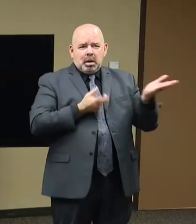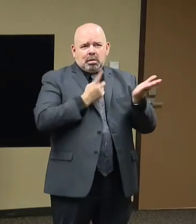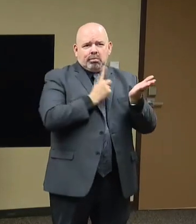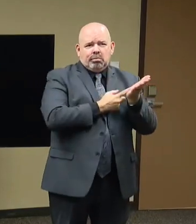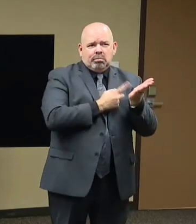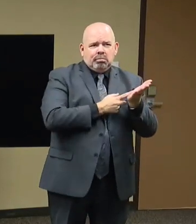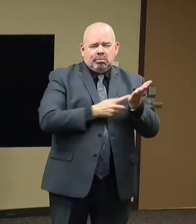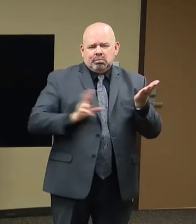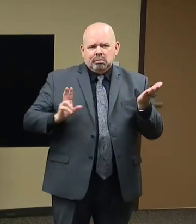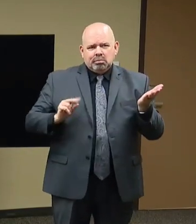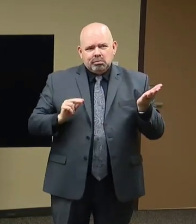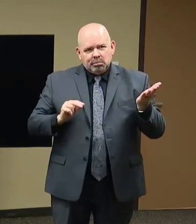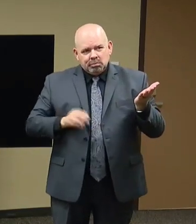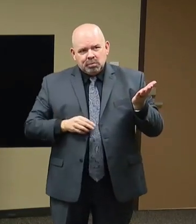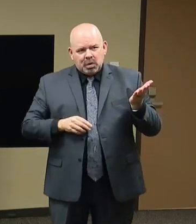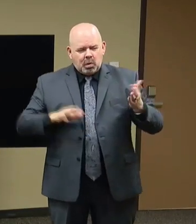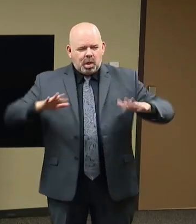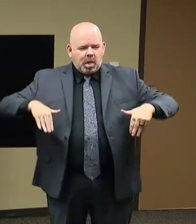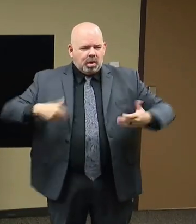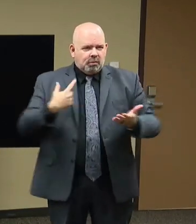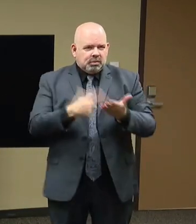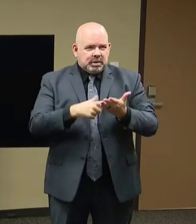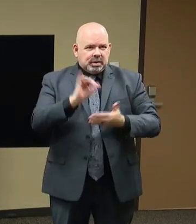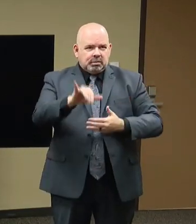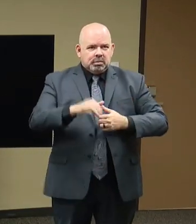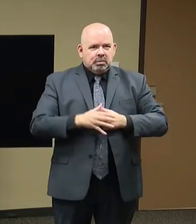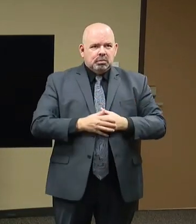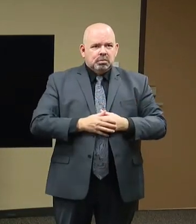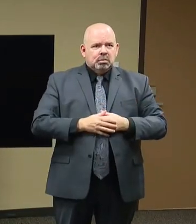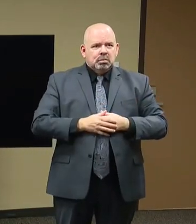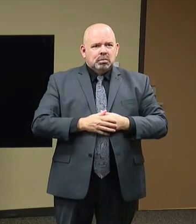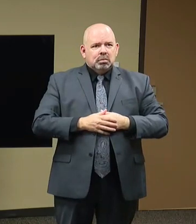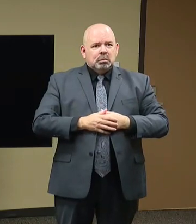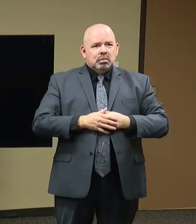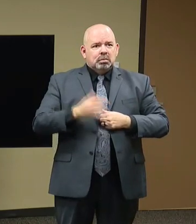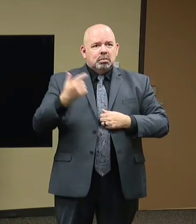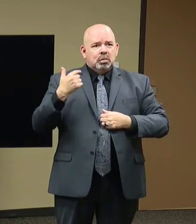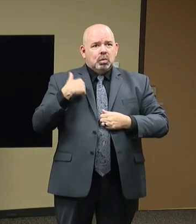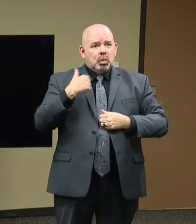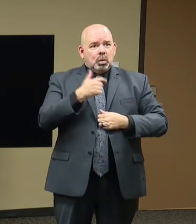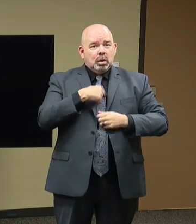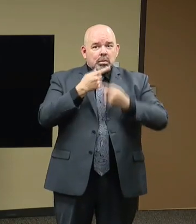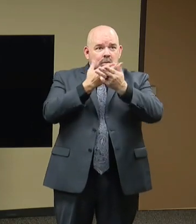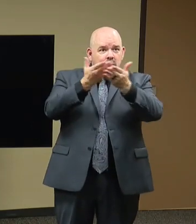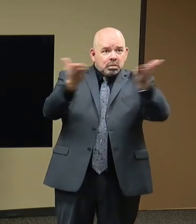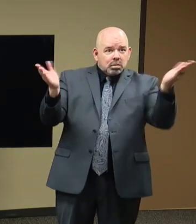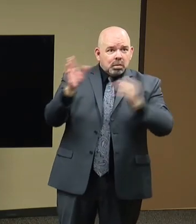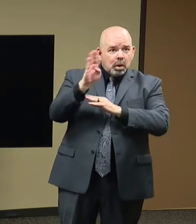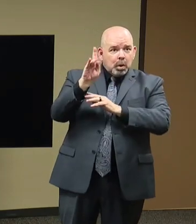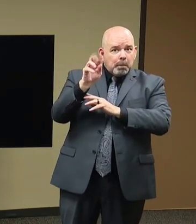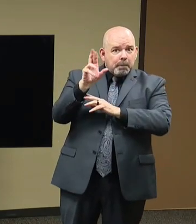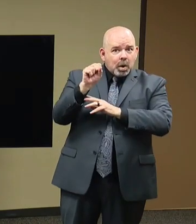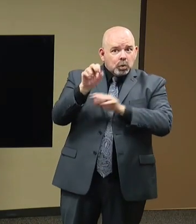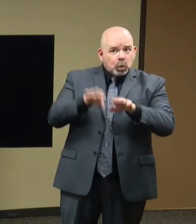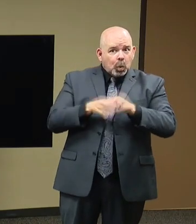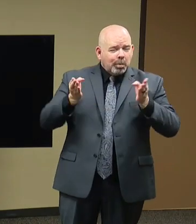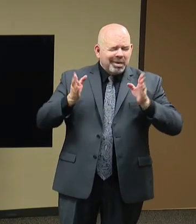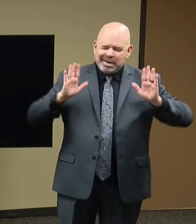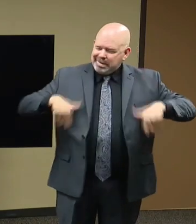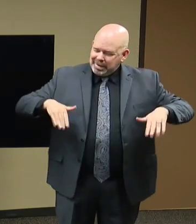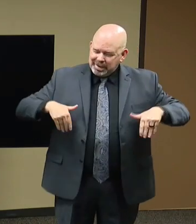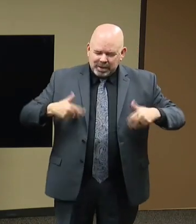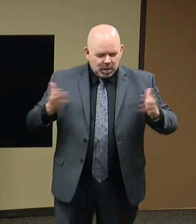We have encouraged that bars not be opened up right now in states. I'm sorry, I didn't repeat the